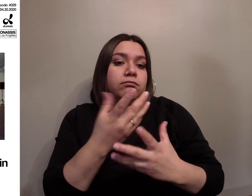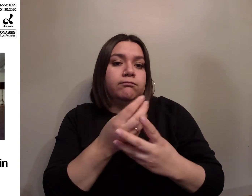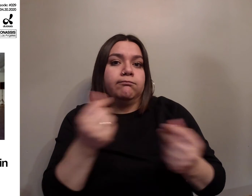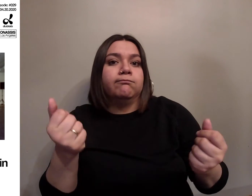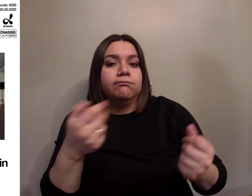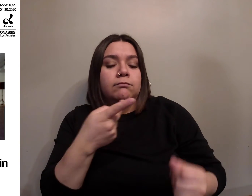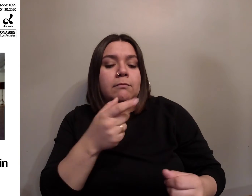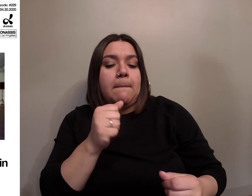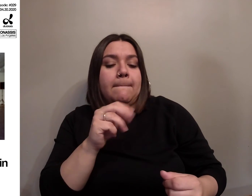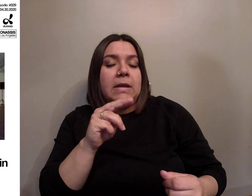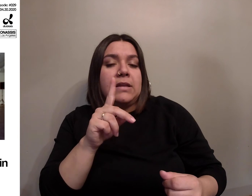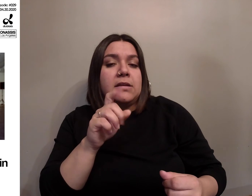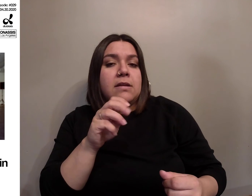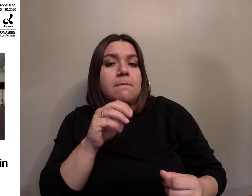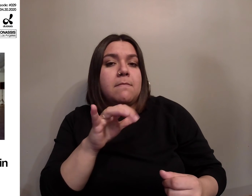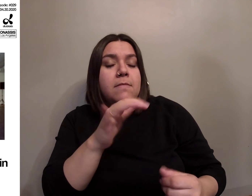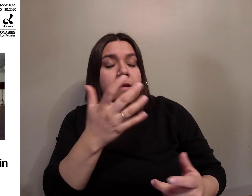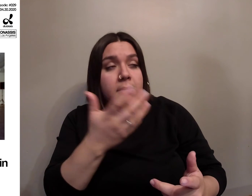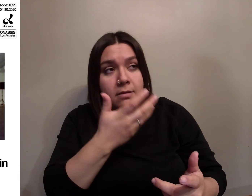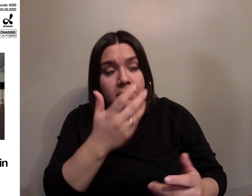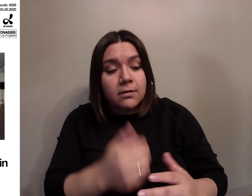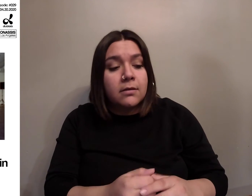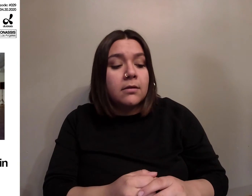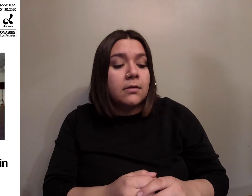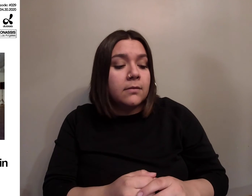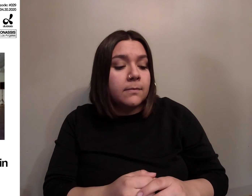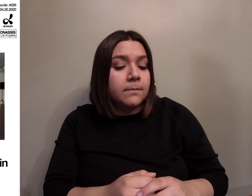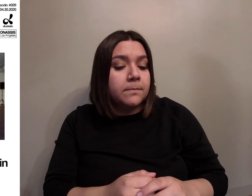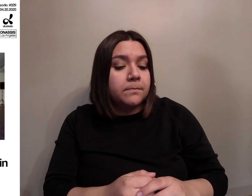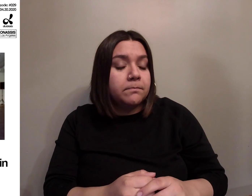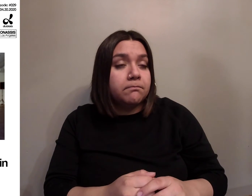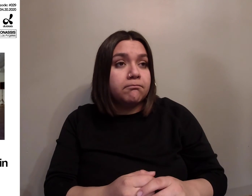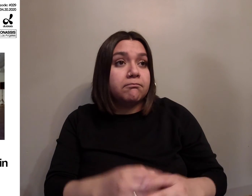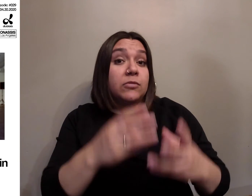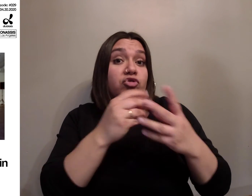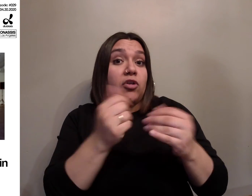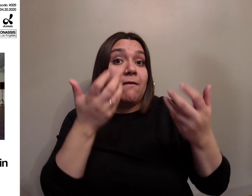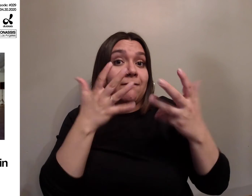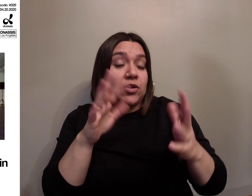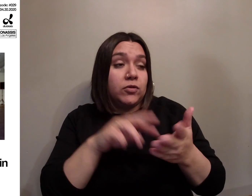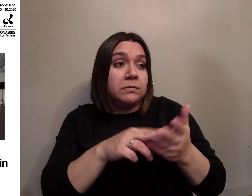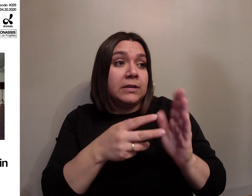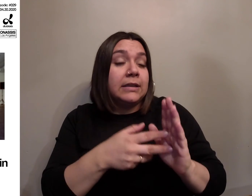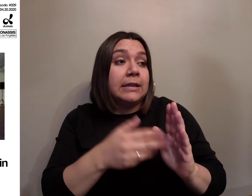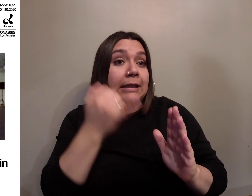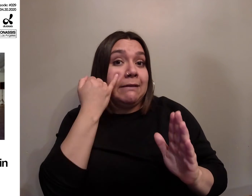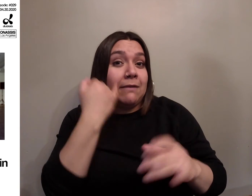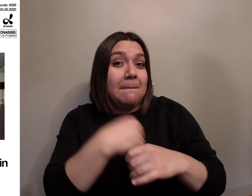do you hope might change, or do you think things might change?